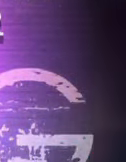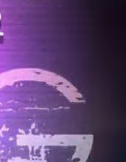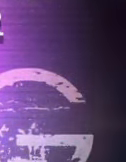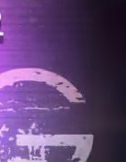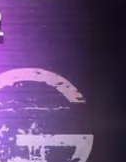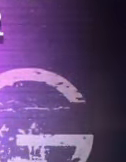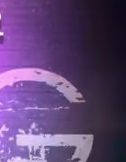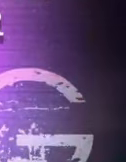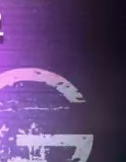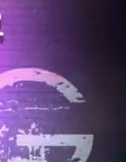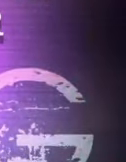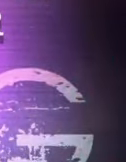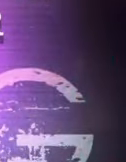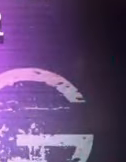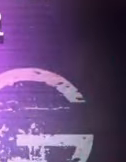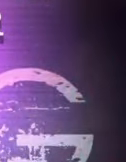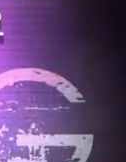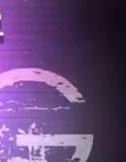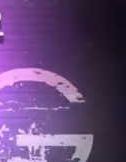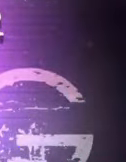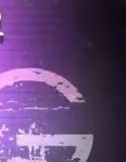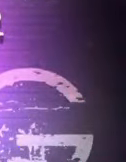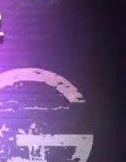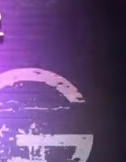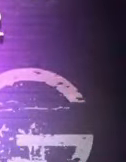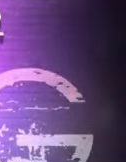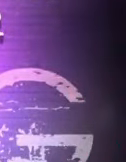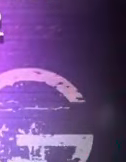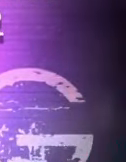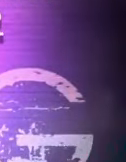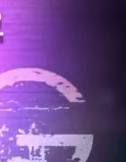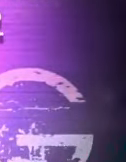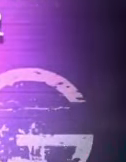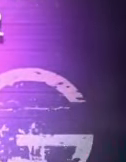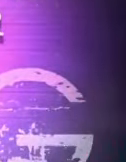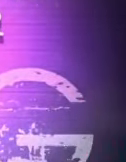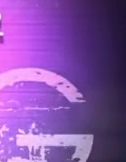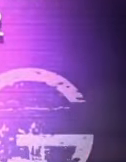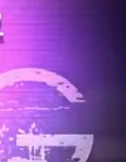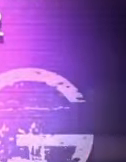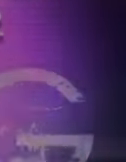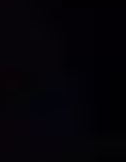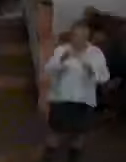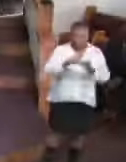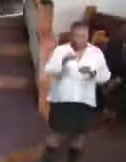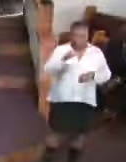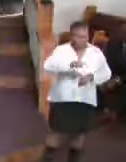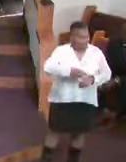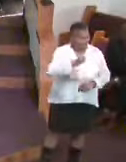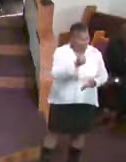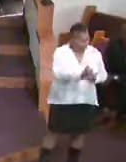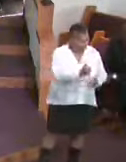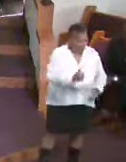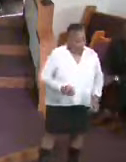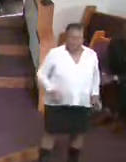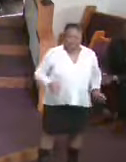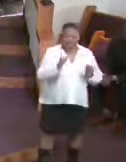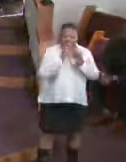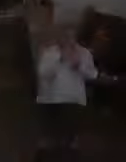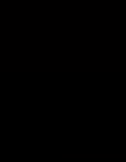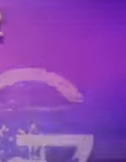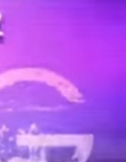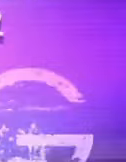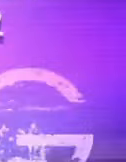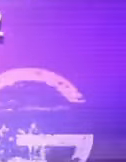Let us say amen. Let us say amen again. Let us say amen one more time. It is a blessing to be here